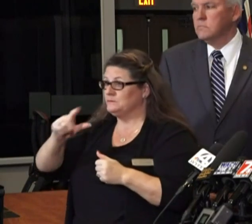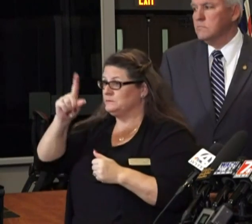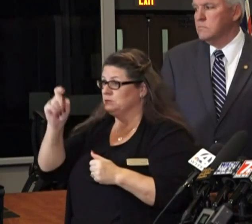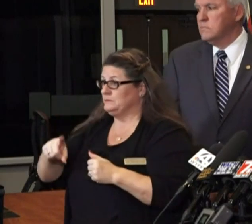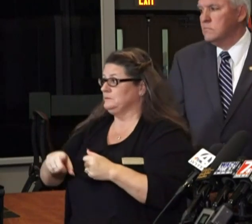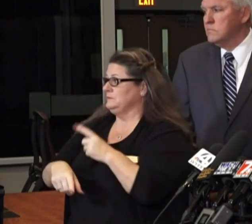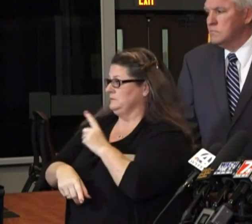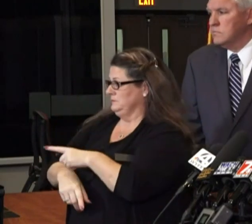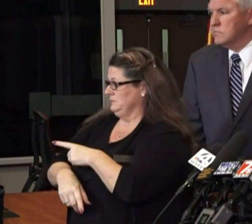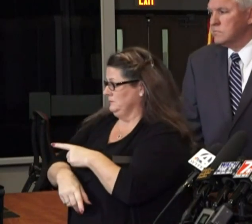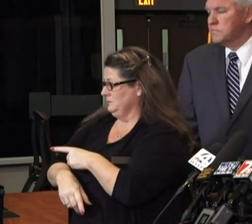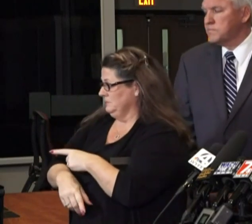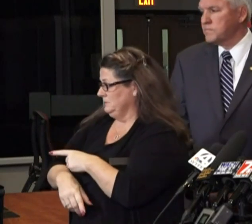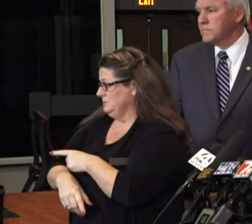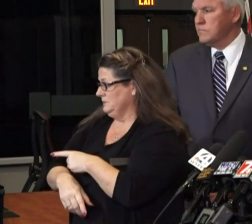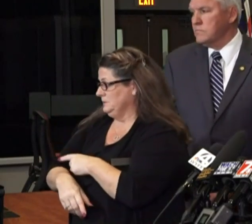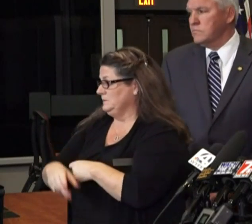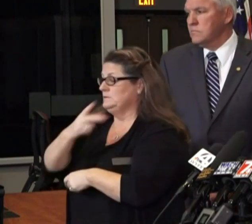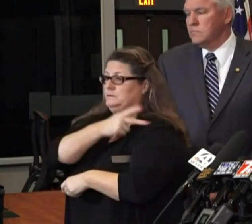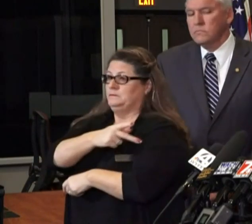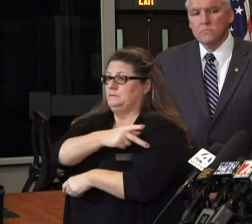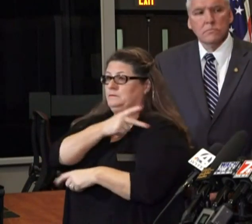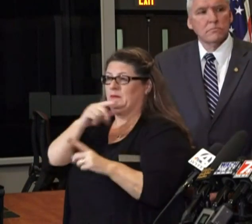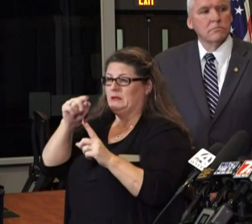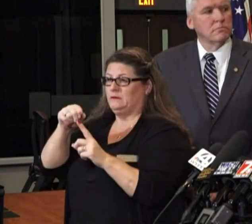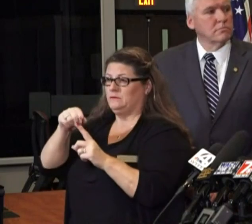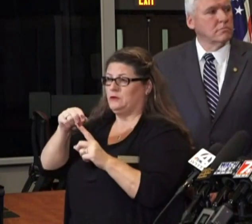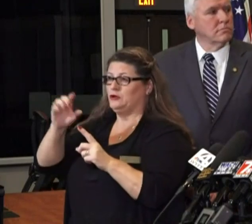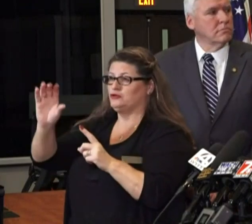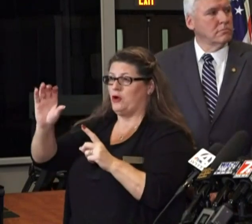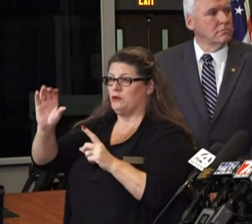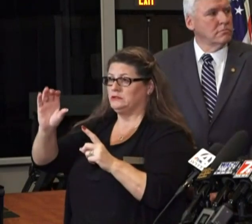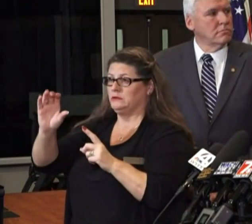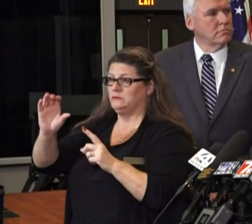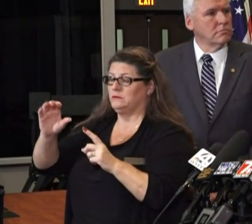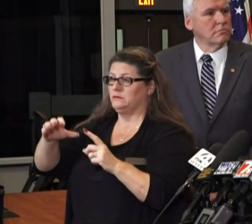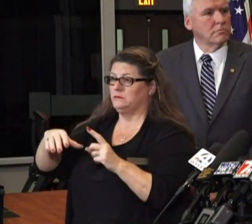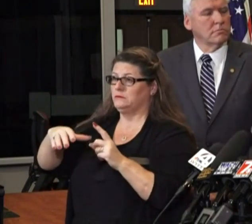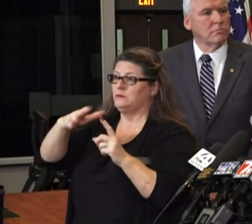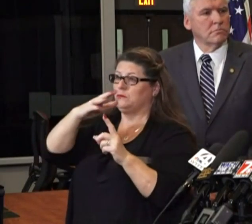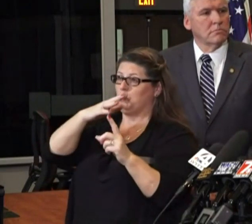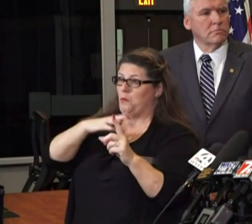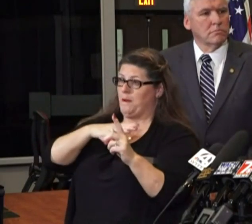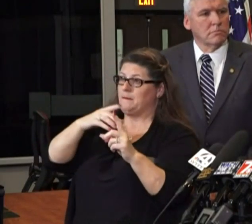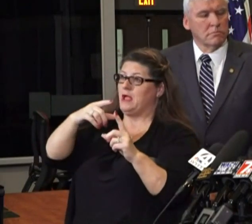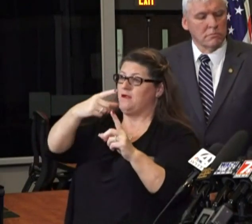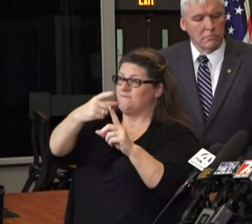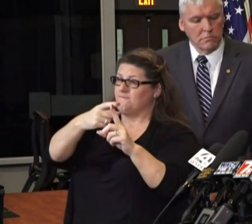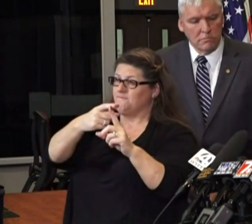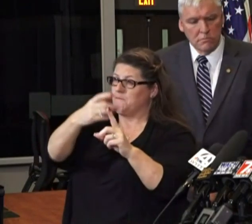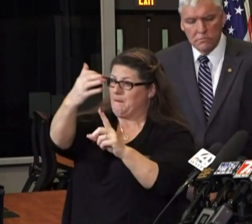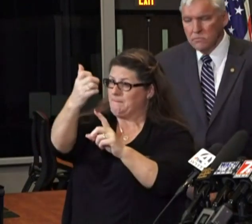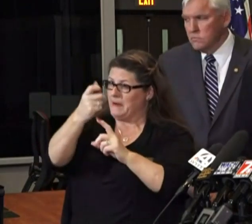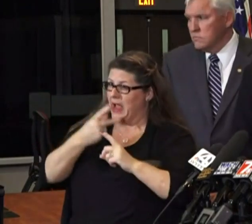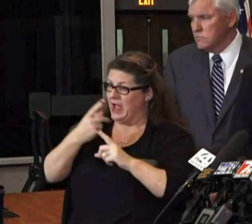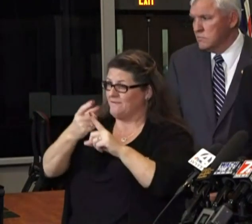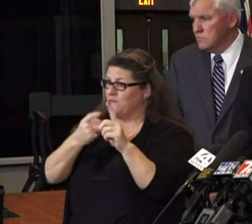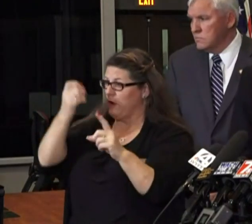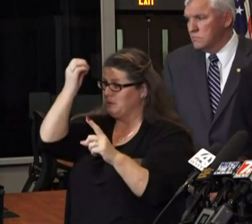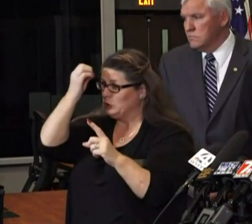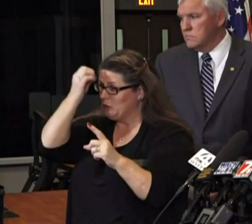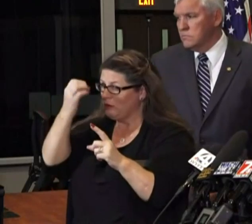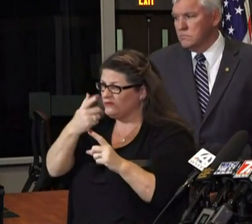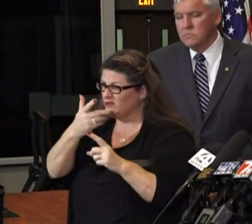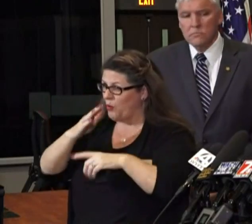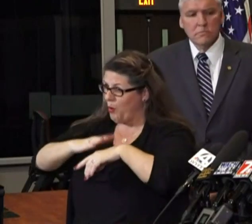anyone? Yes. So yeah, the patient in Charleston, how did she come back from Europe? And are other people being tested? I guess maybe she was